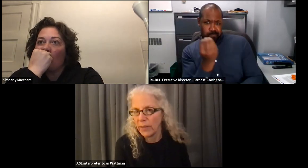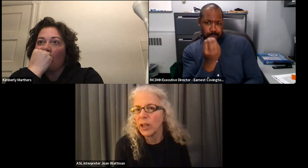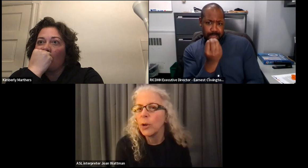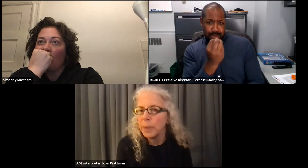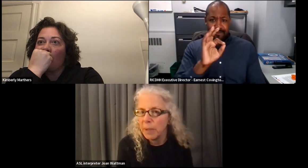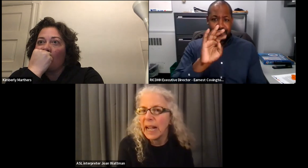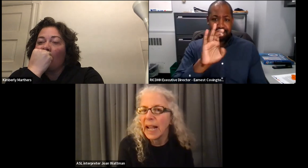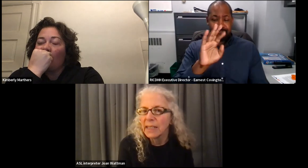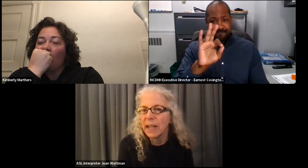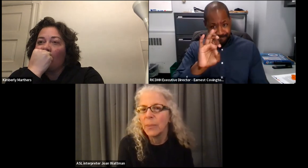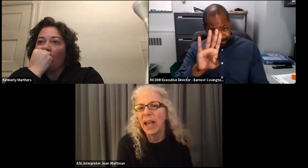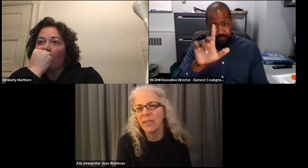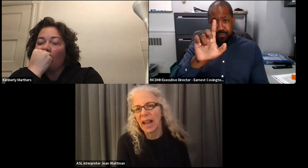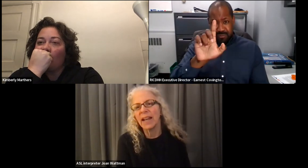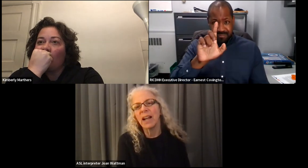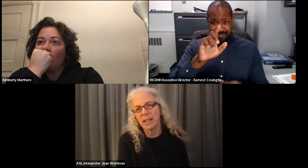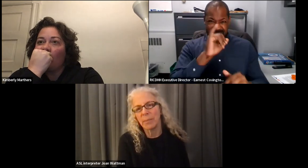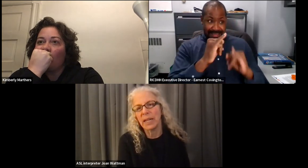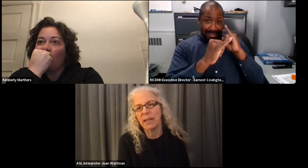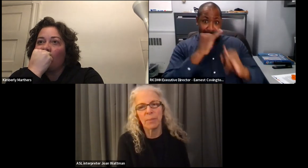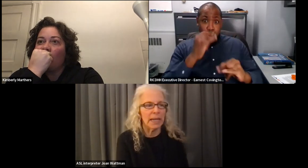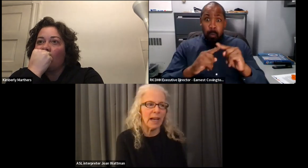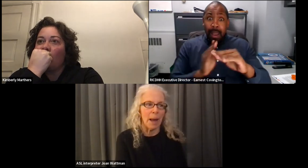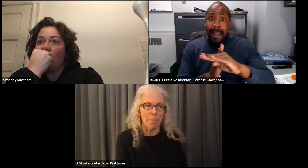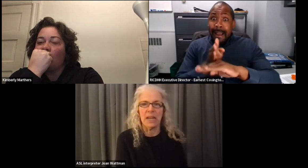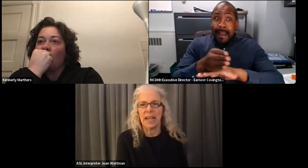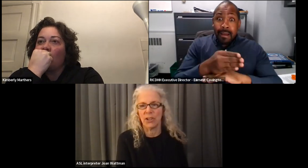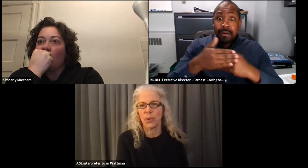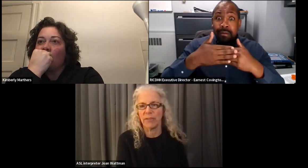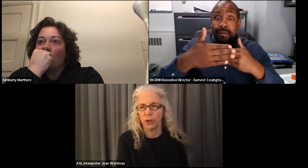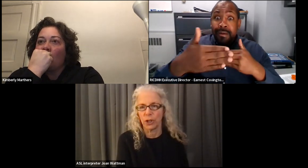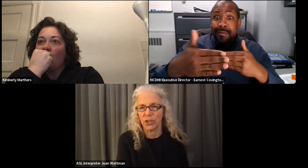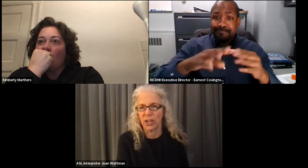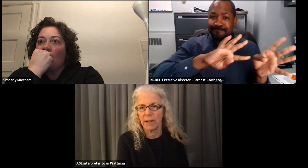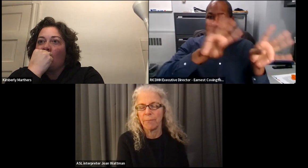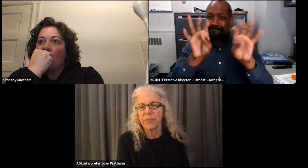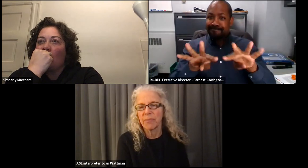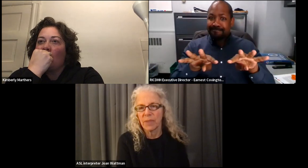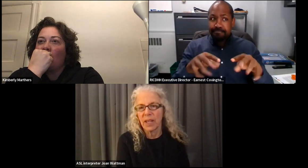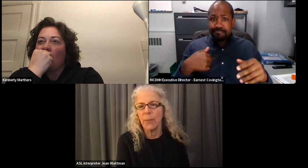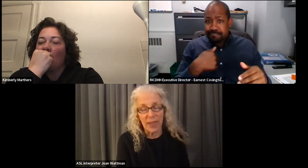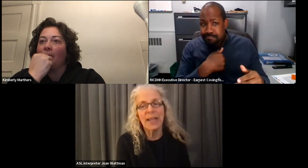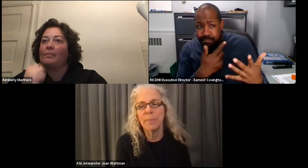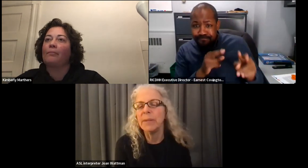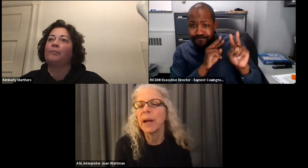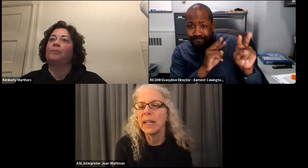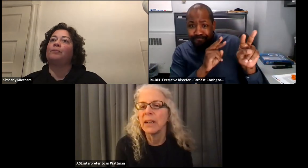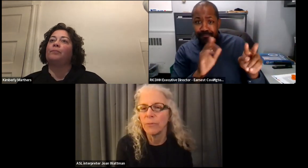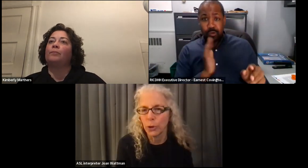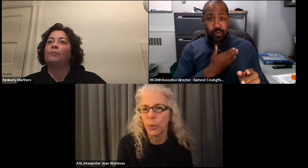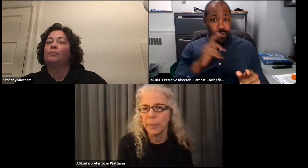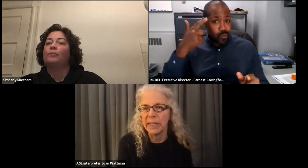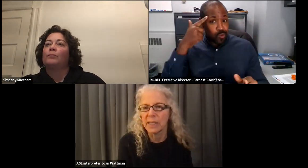a waiver on the Open Meeting Act. And we have an ad hoc committee meeting on Monday, the 21st. And they can meet